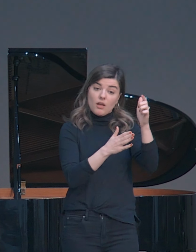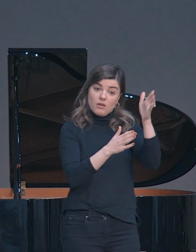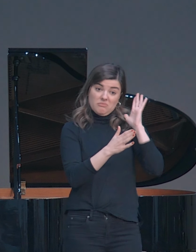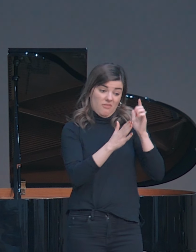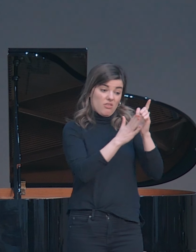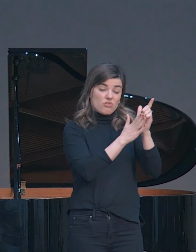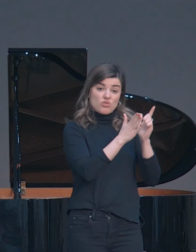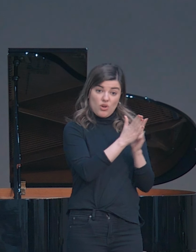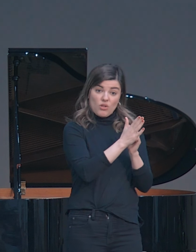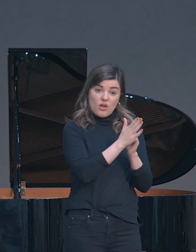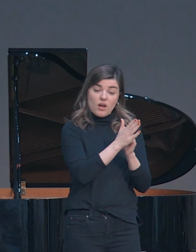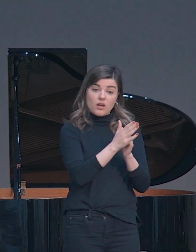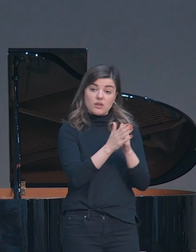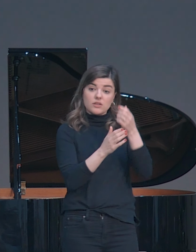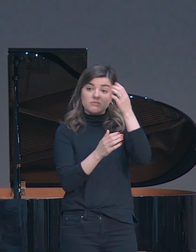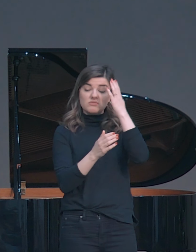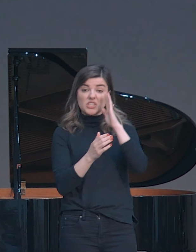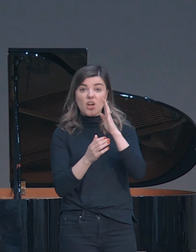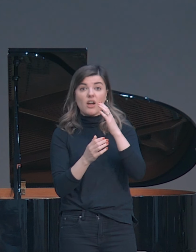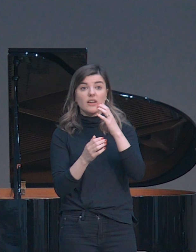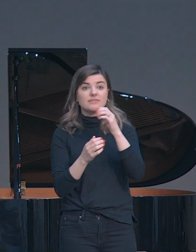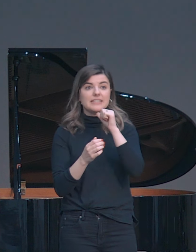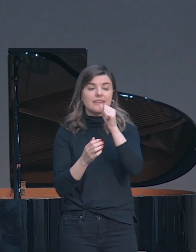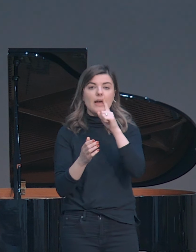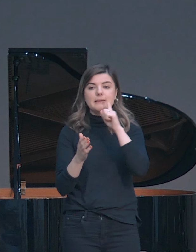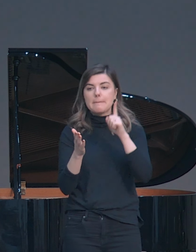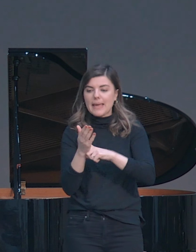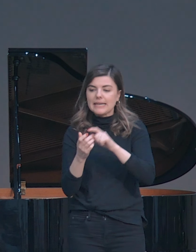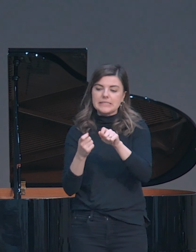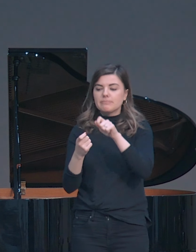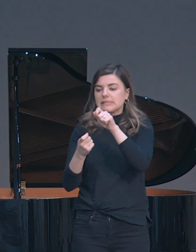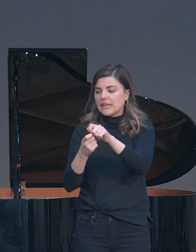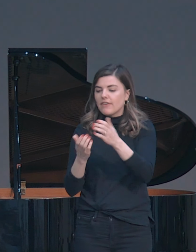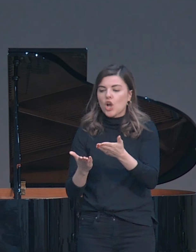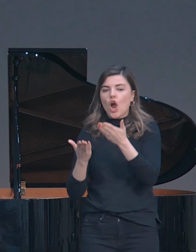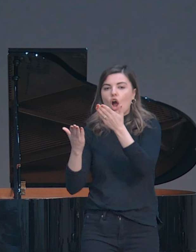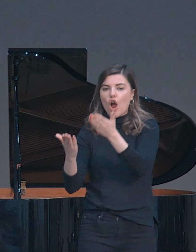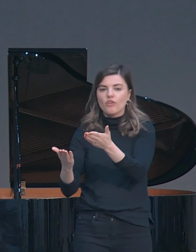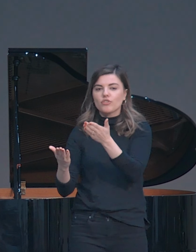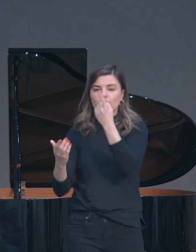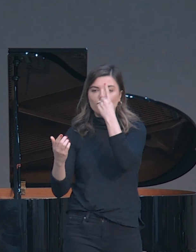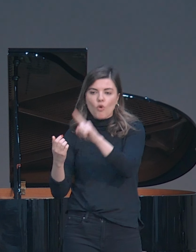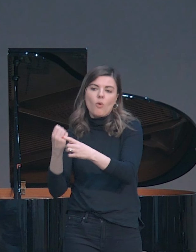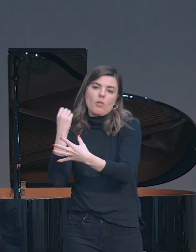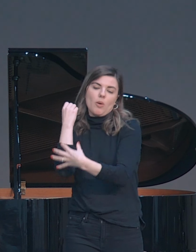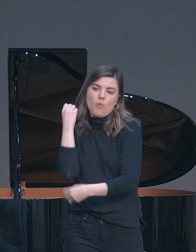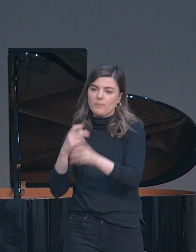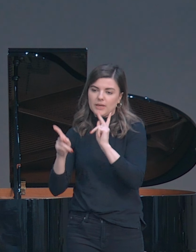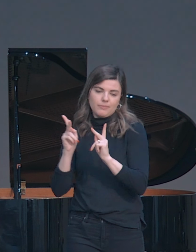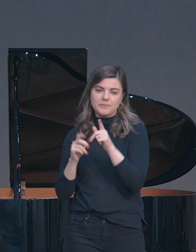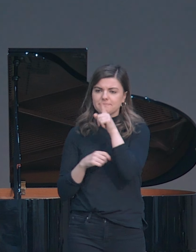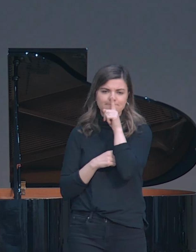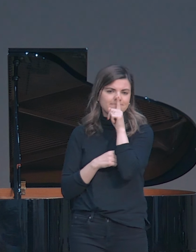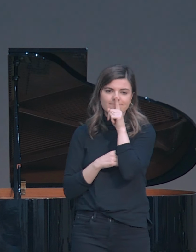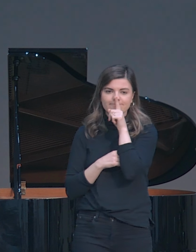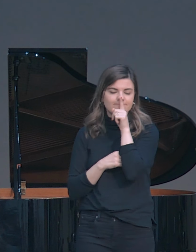commanded a particular tithe or a particular offering that should be given for the poor and